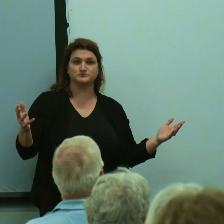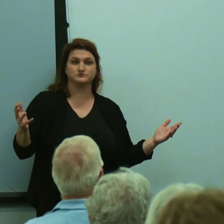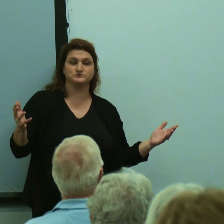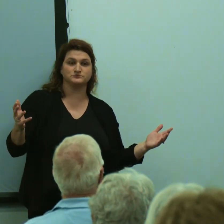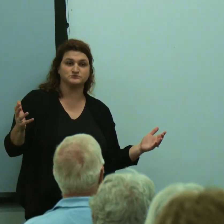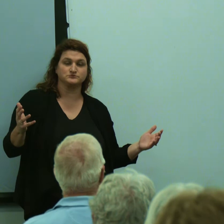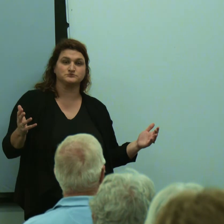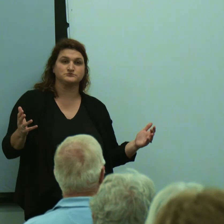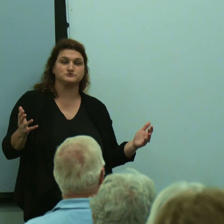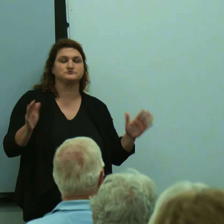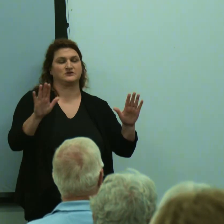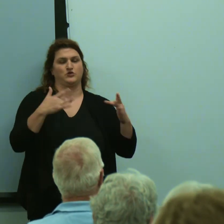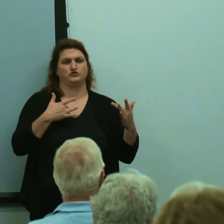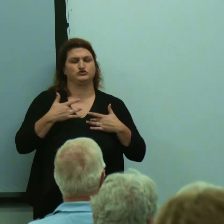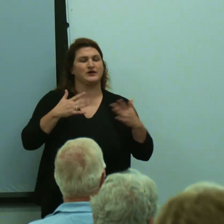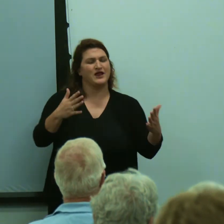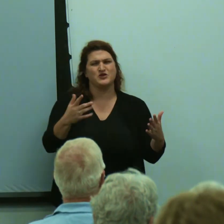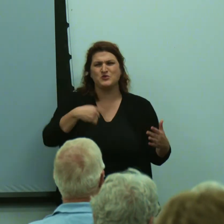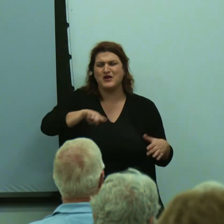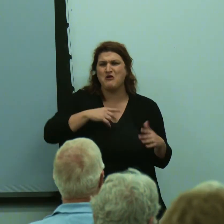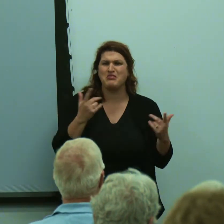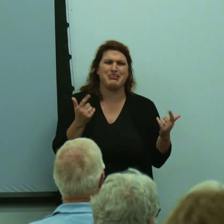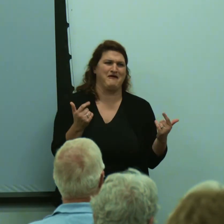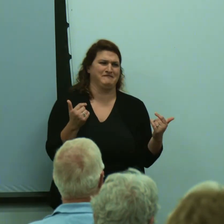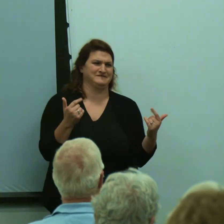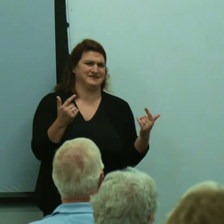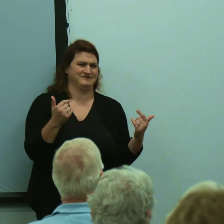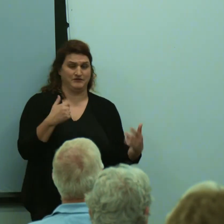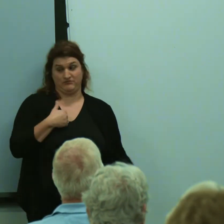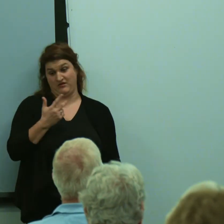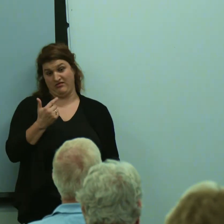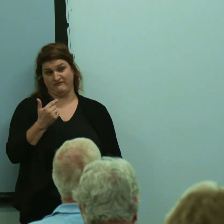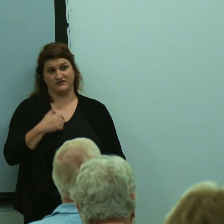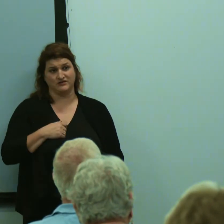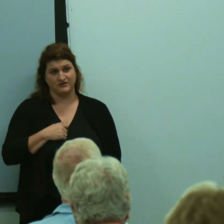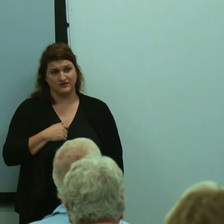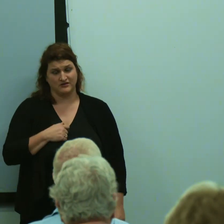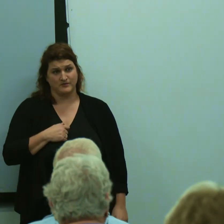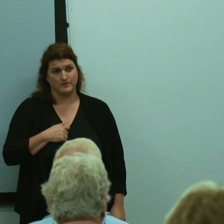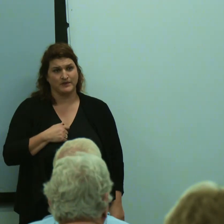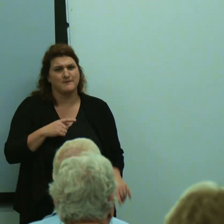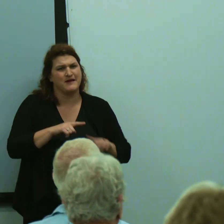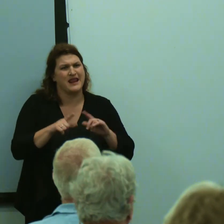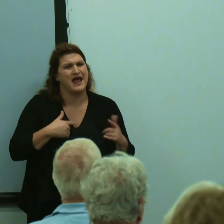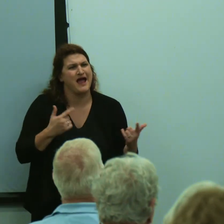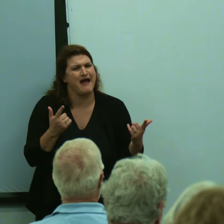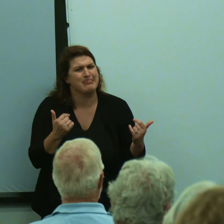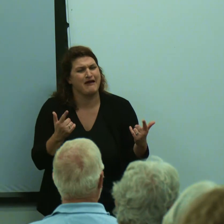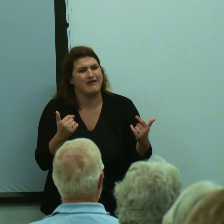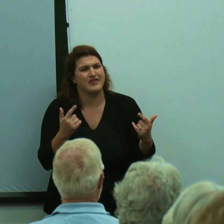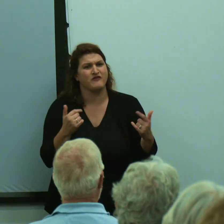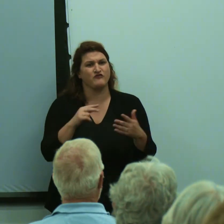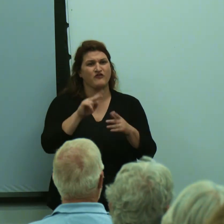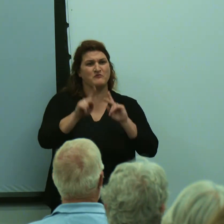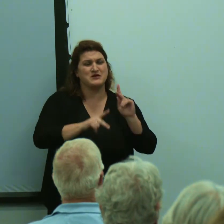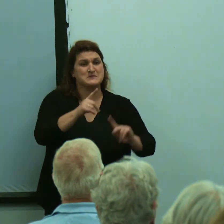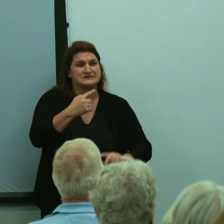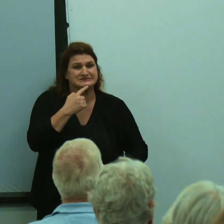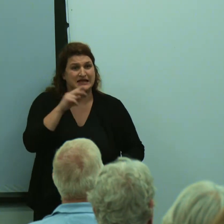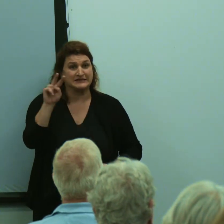The concern, and we laughed when we first heard about this. I laughed. But I laughed when people said the Second